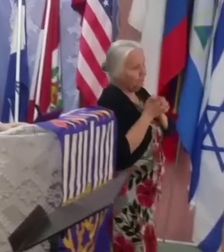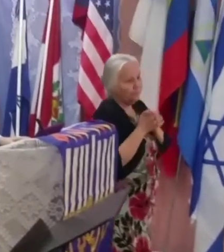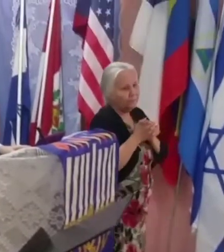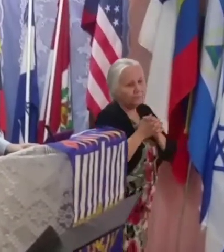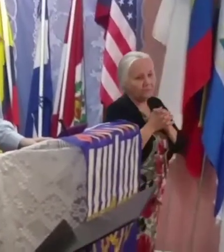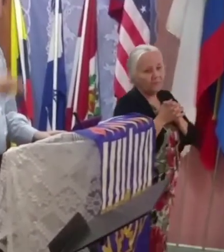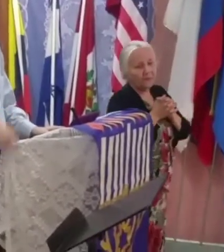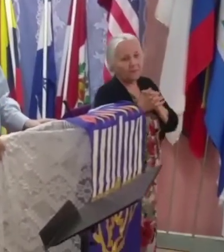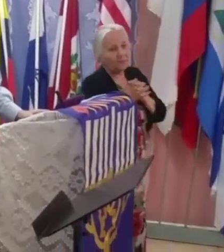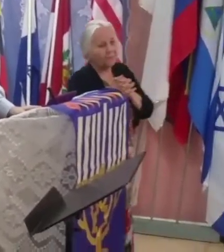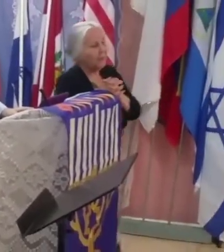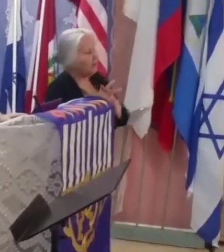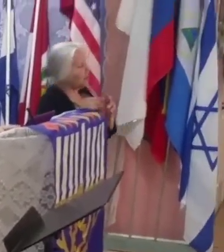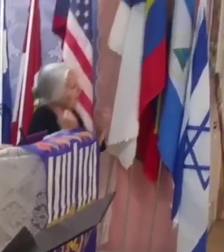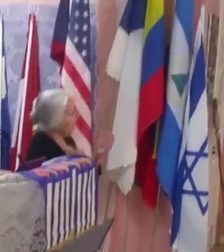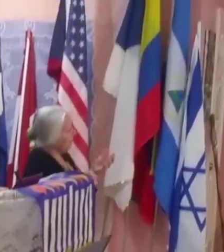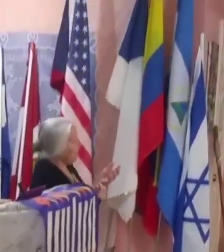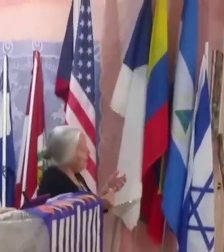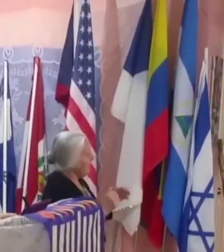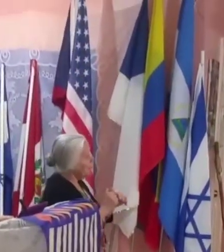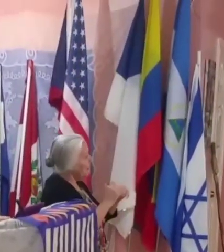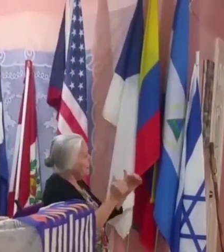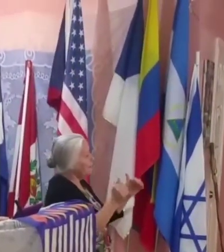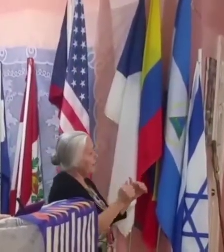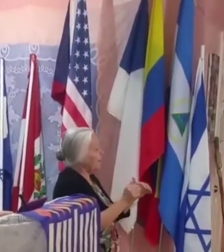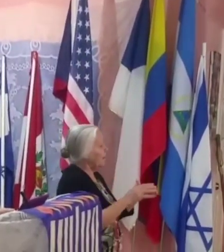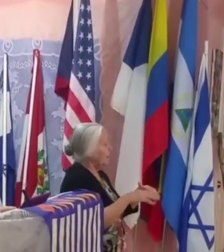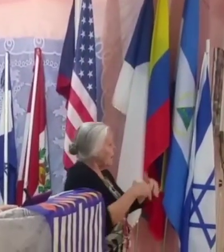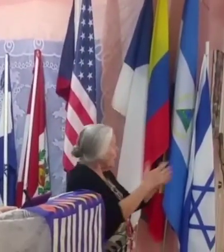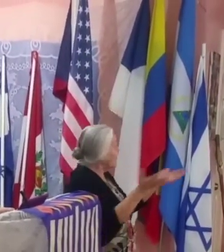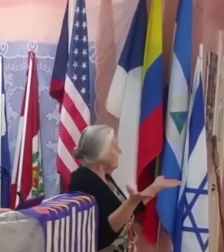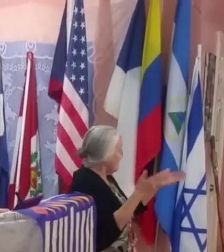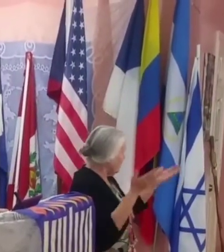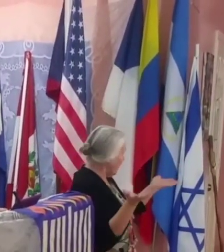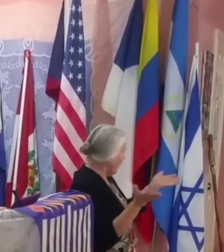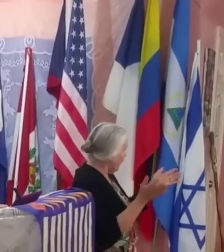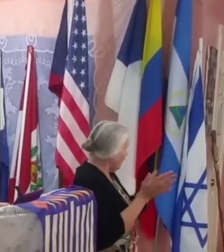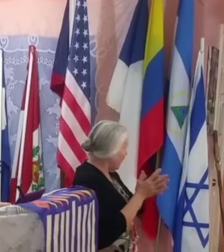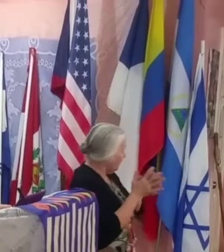that you thought were just coincidences.